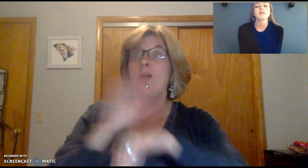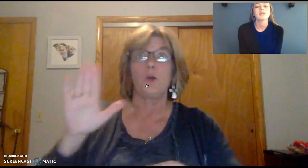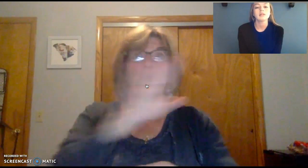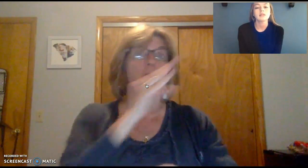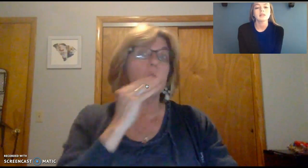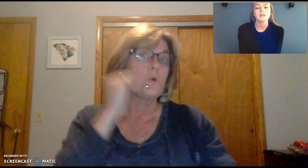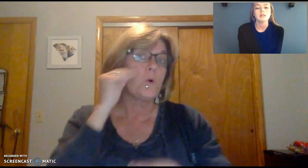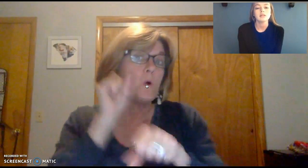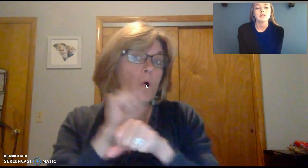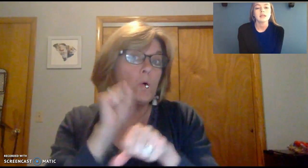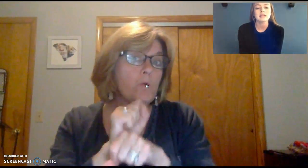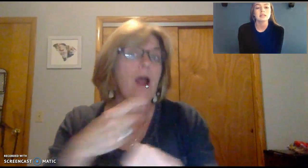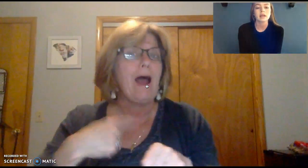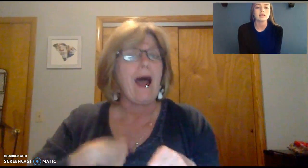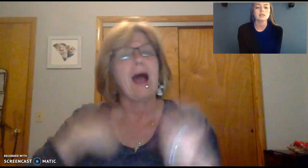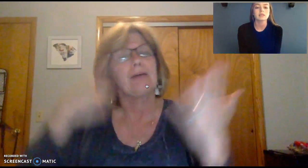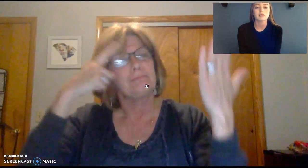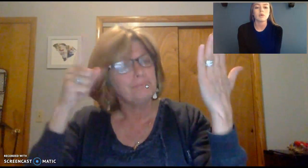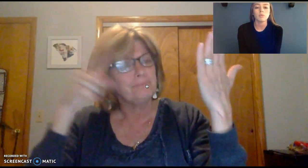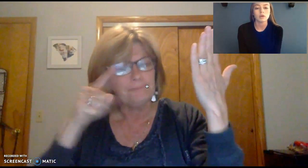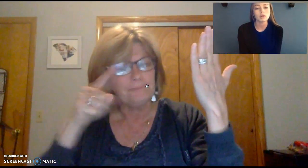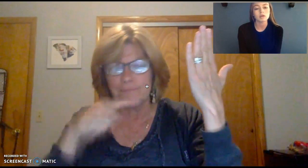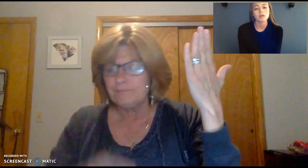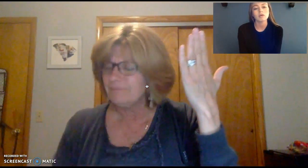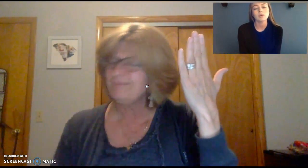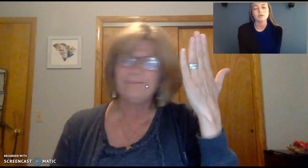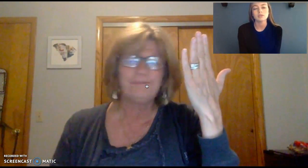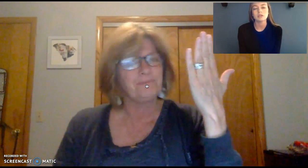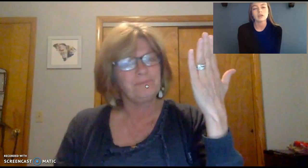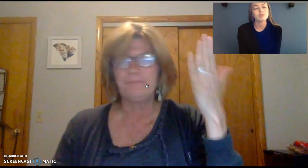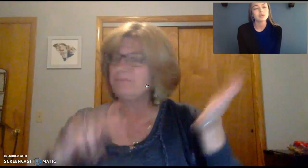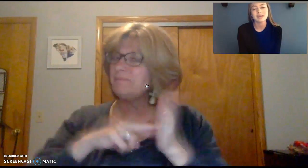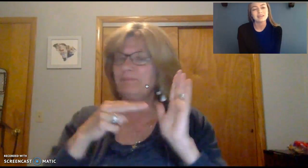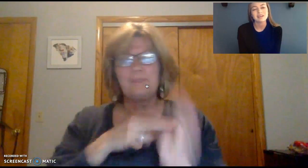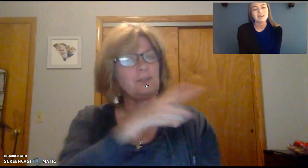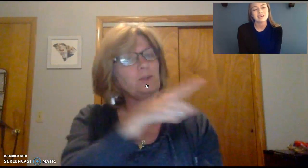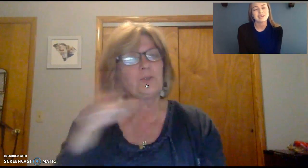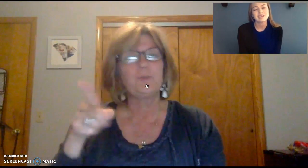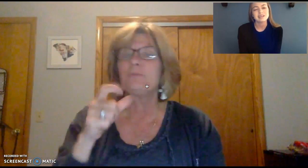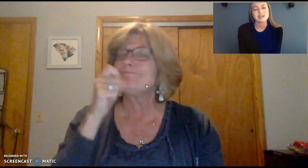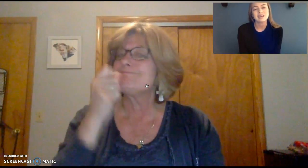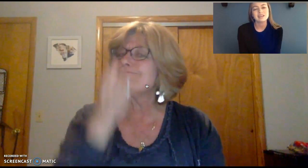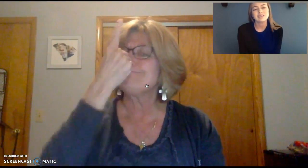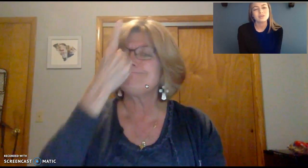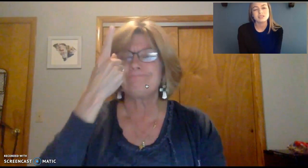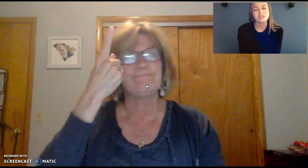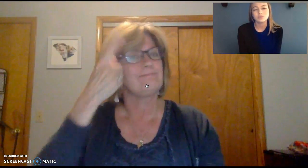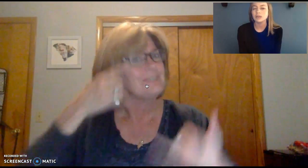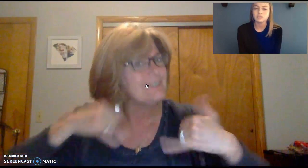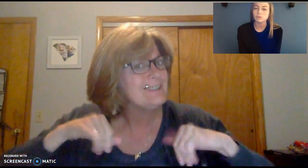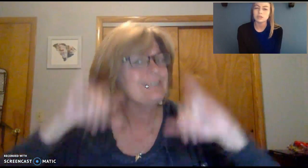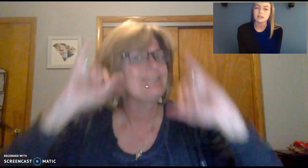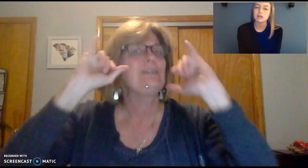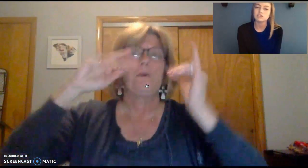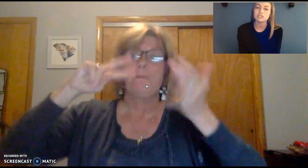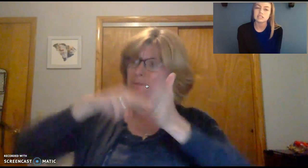Well, last night's homework, when I was looking over it, I noticed that you